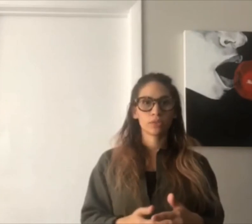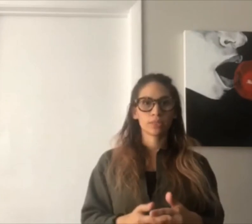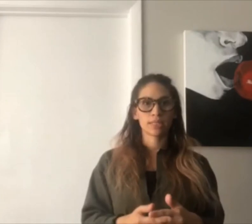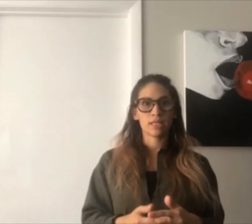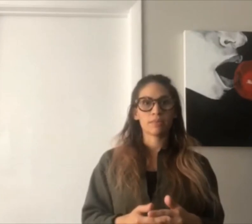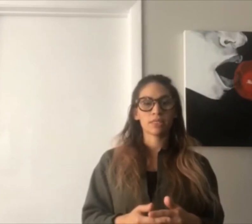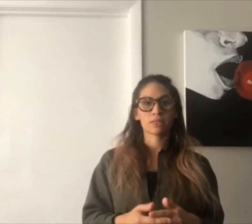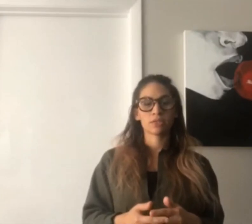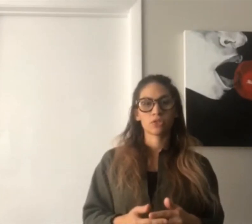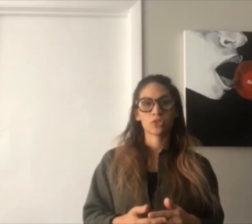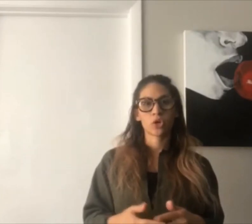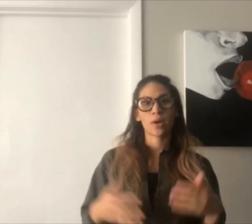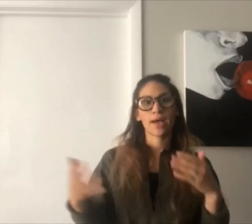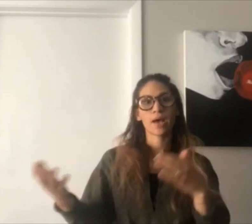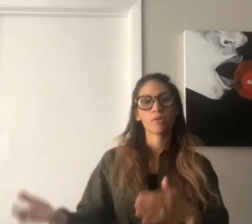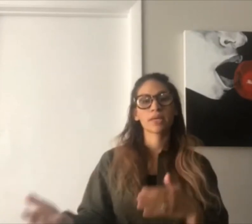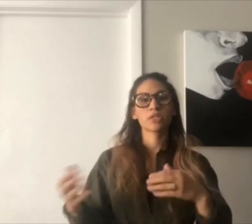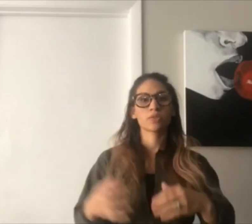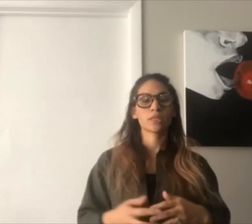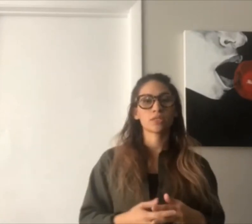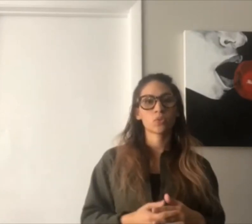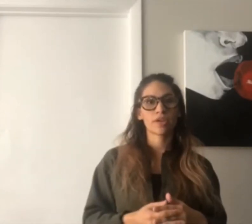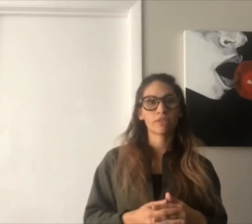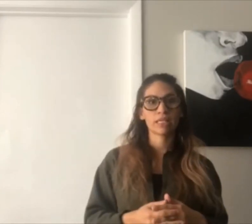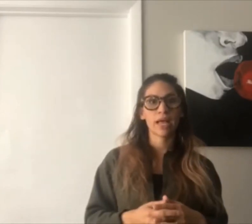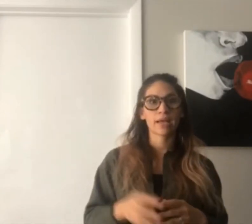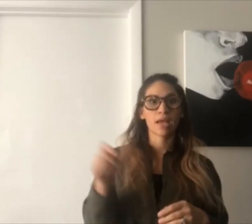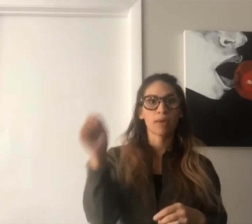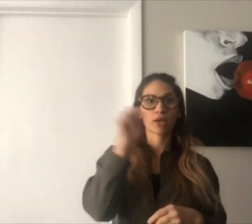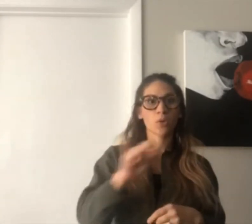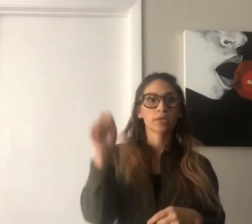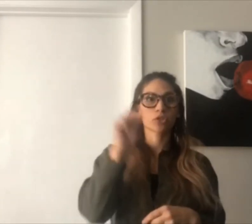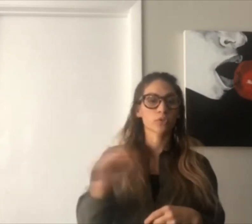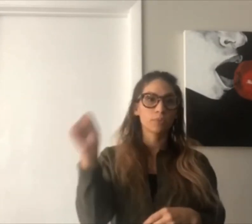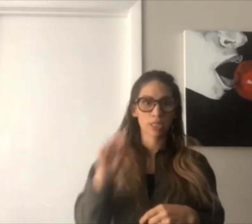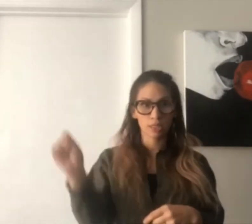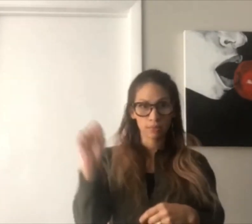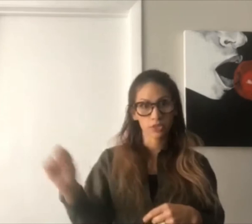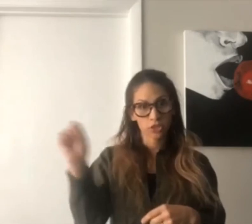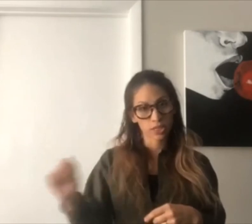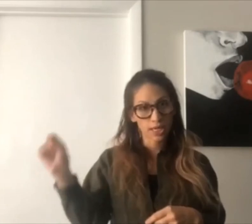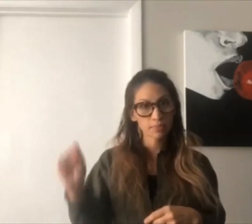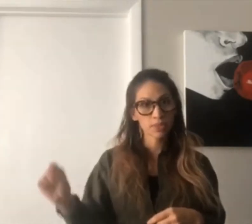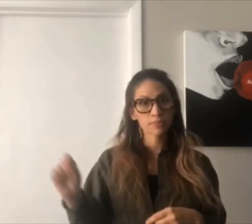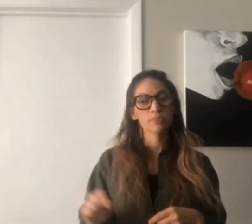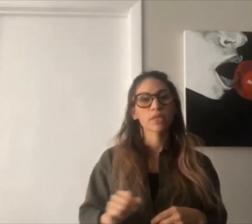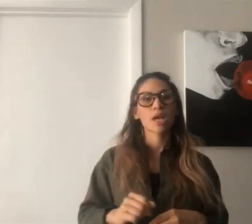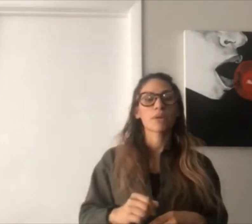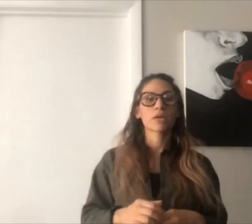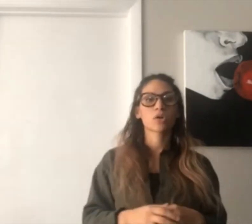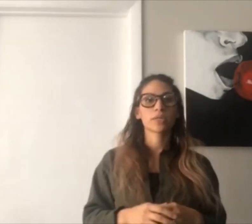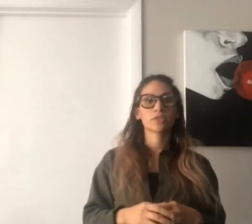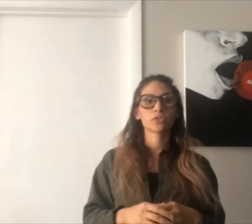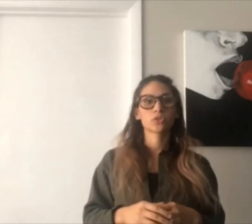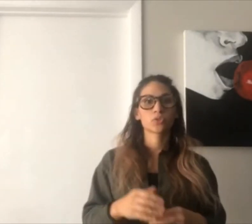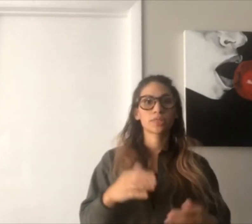these elements. So how am I using this wavy line? Am I going to repeat it a bunch of times? Am I going to